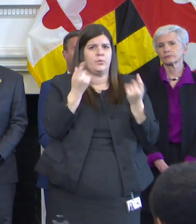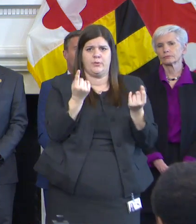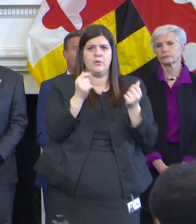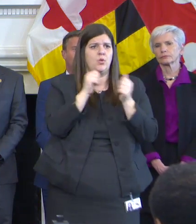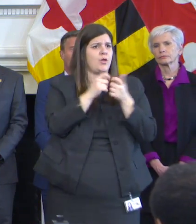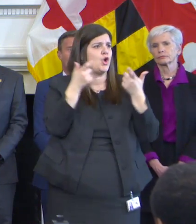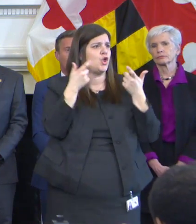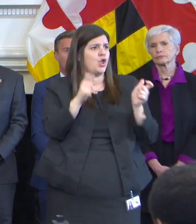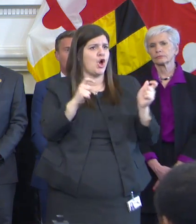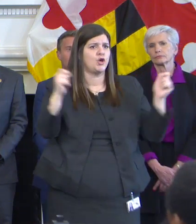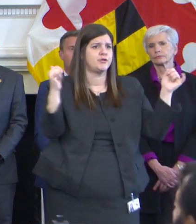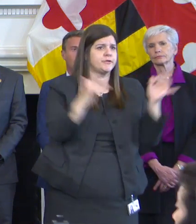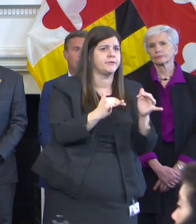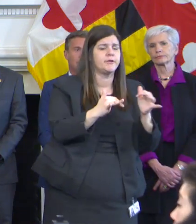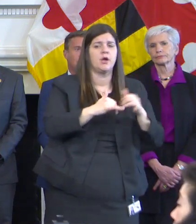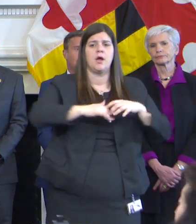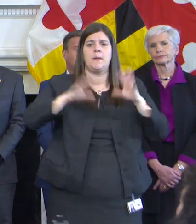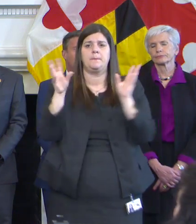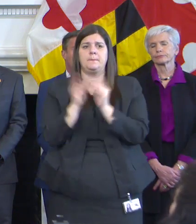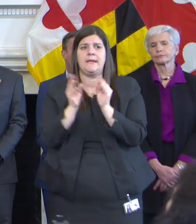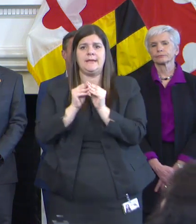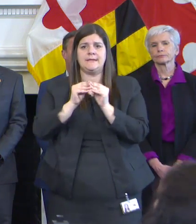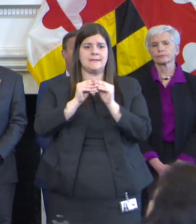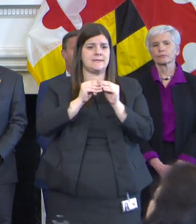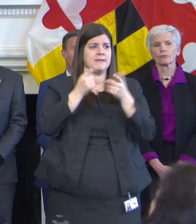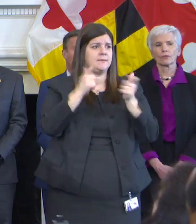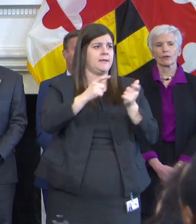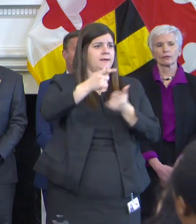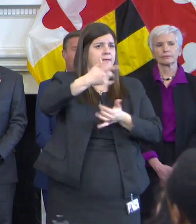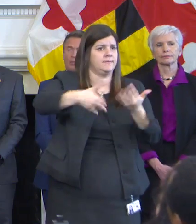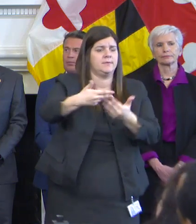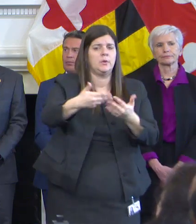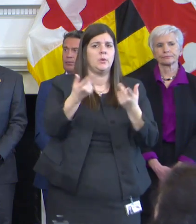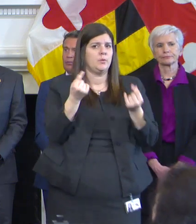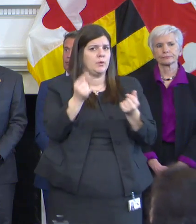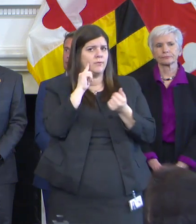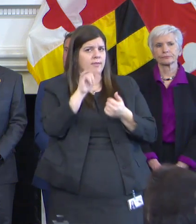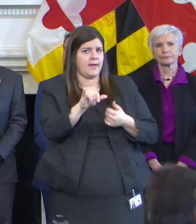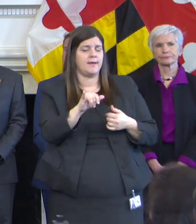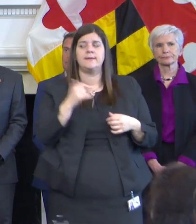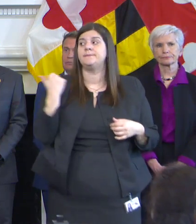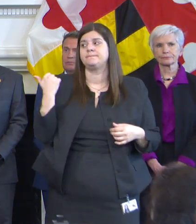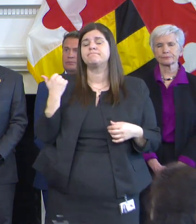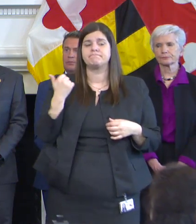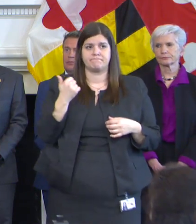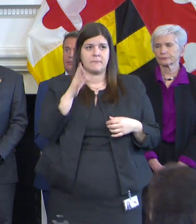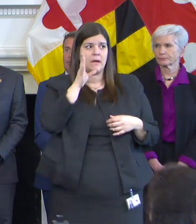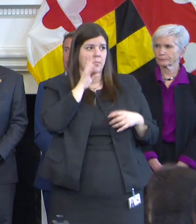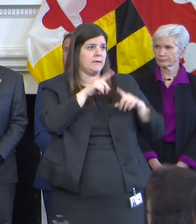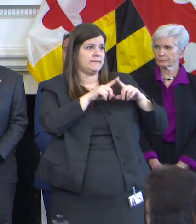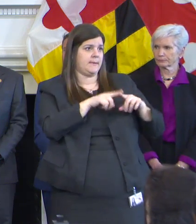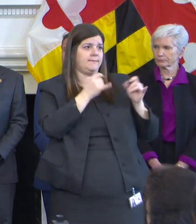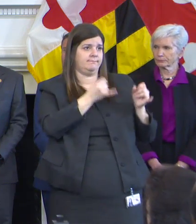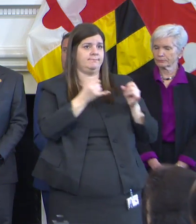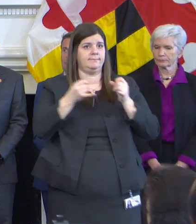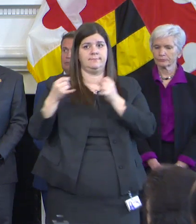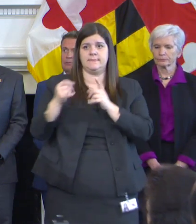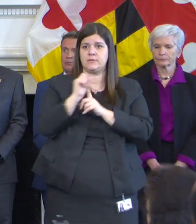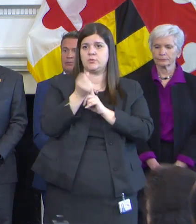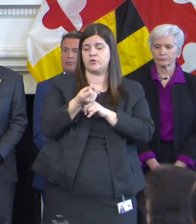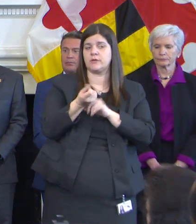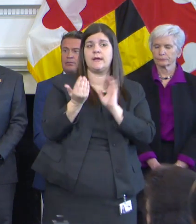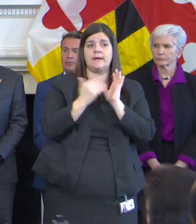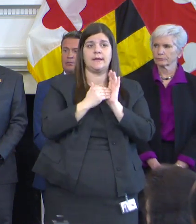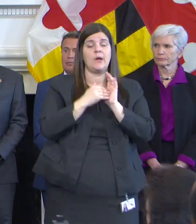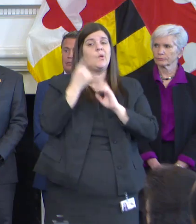that? I think we're going to take that on a case-by-case basis, but as I mentioned, one of the pieces of advice that came from the Surgeon